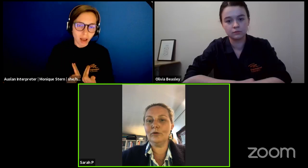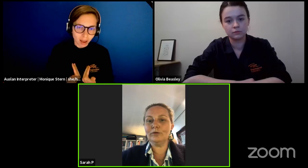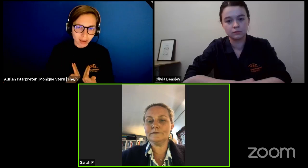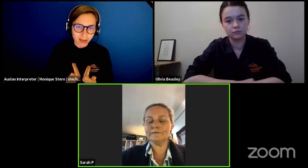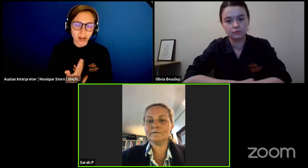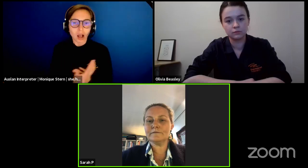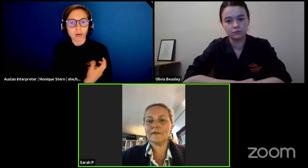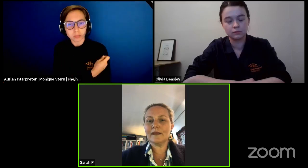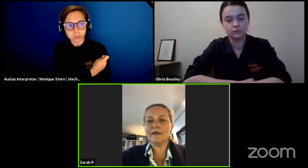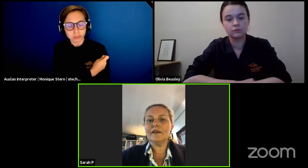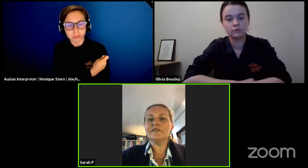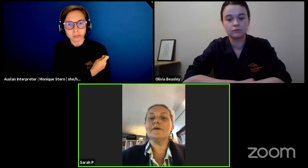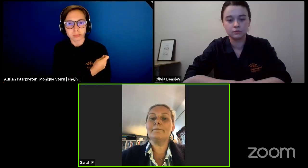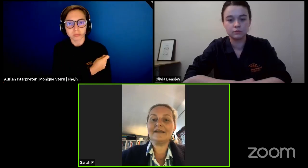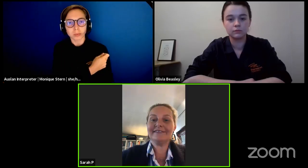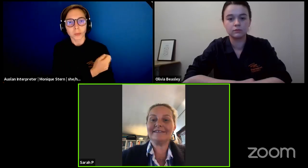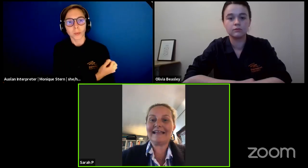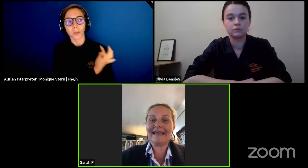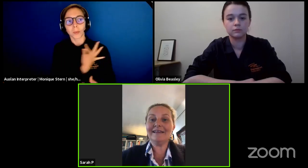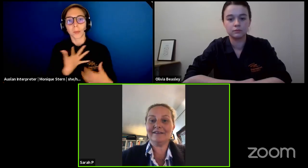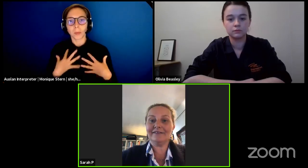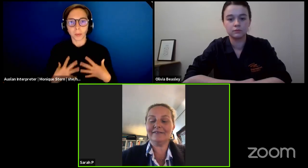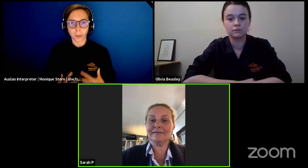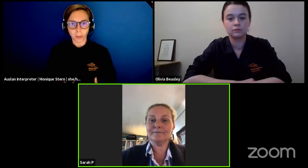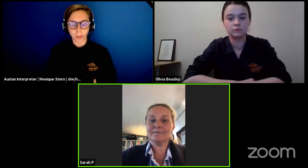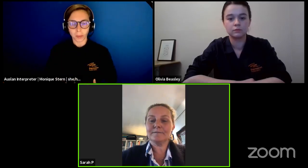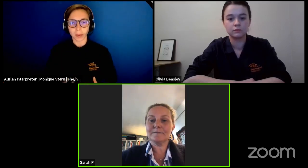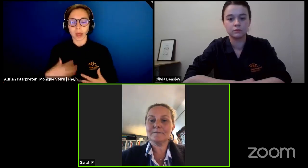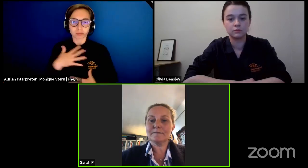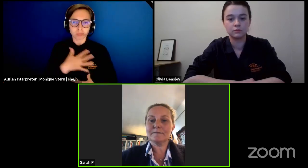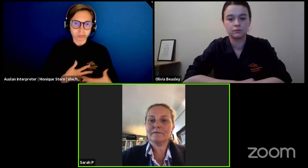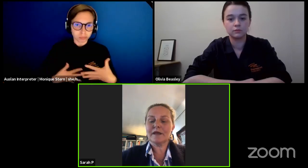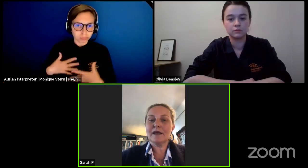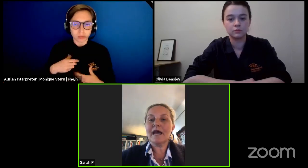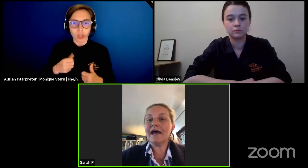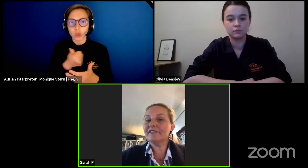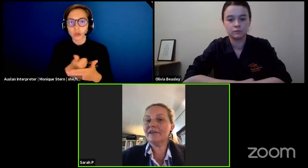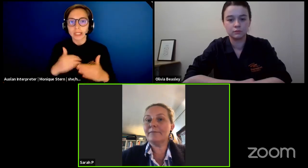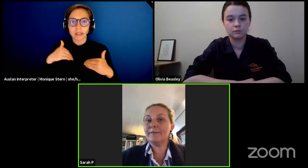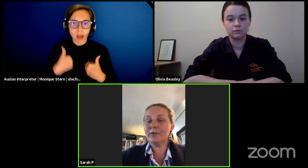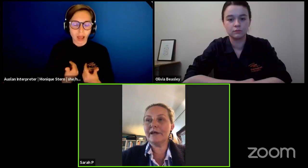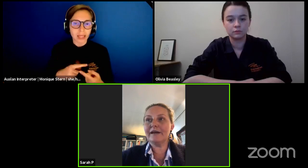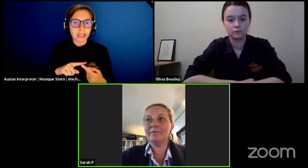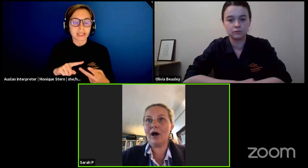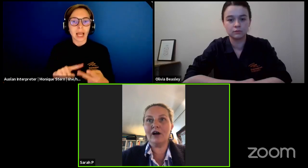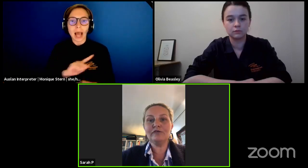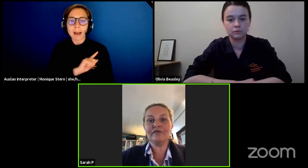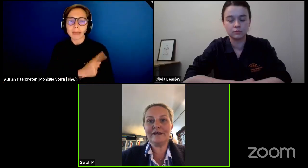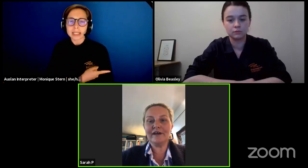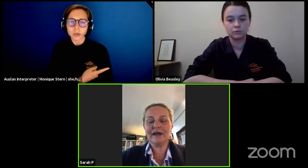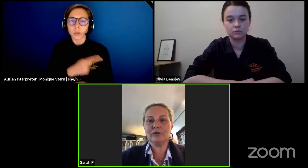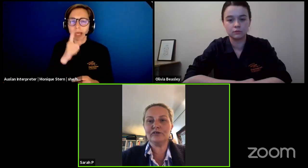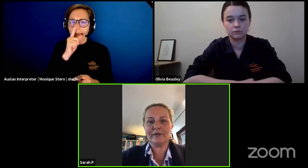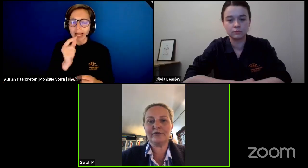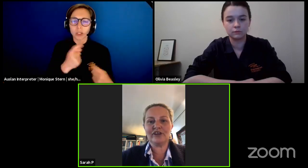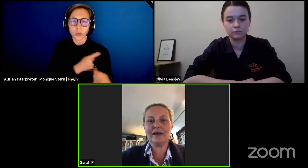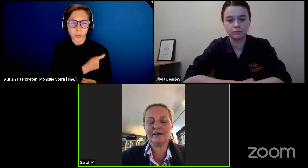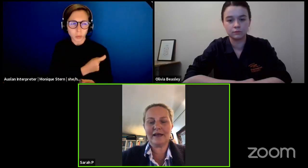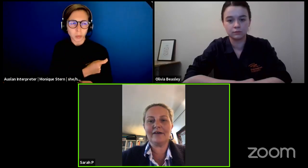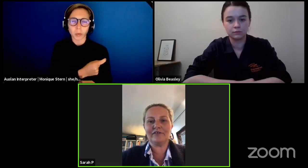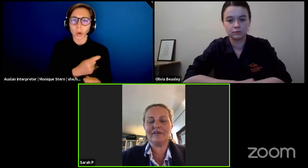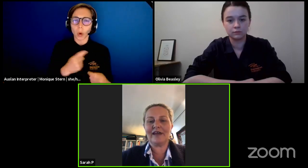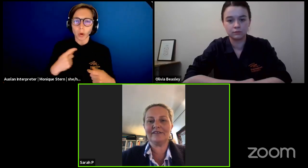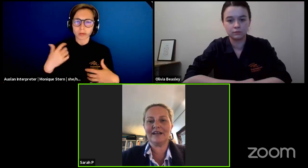than normal, some muscle aches. Some people can get a mild fever or